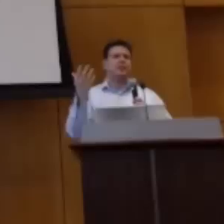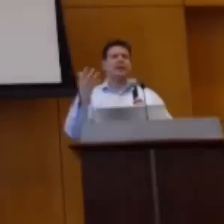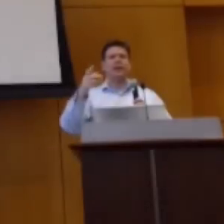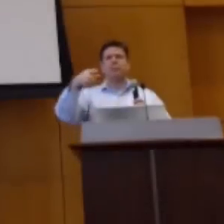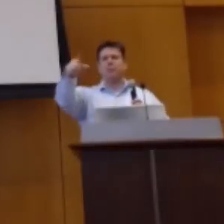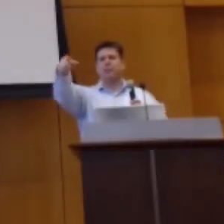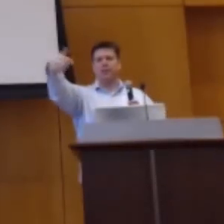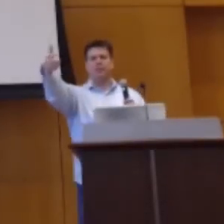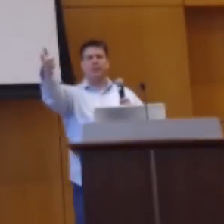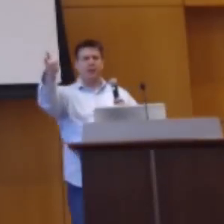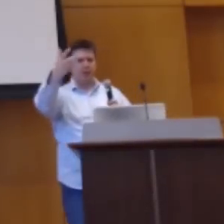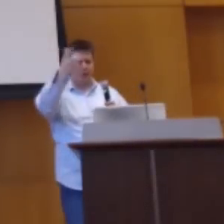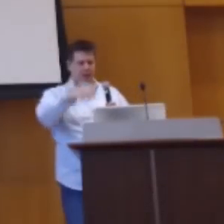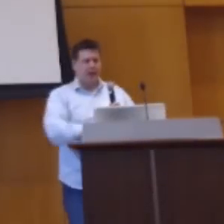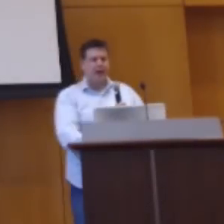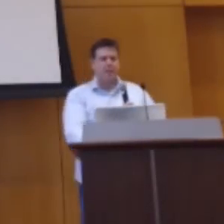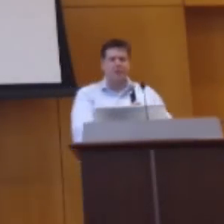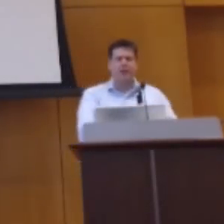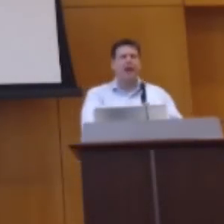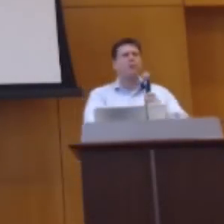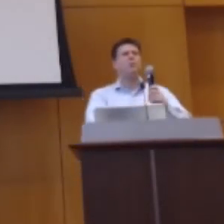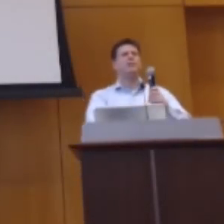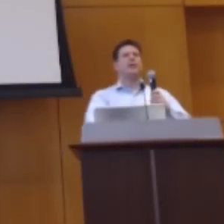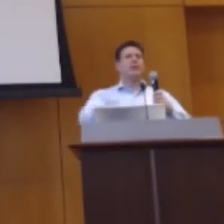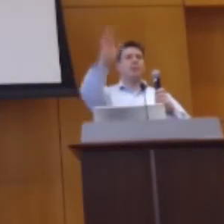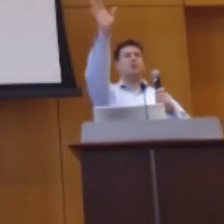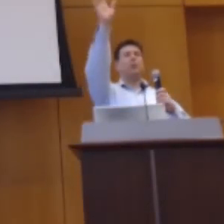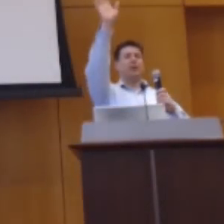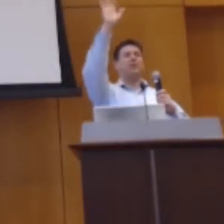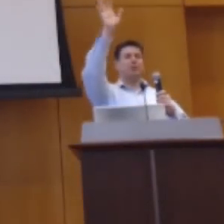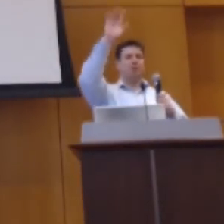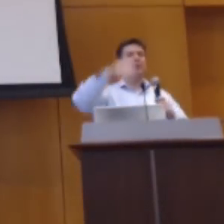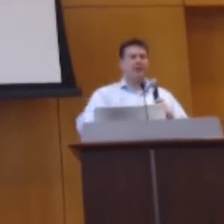what it's like. I'm going to make another video, by the way. How do you want me to tell you that? I'm just going to wait to keep going on.